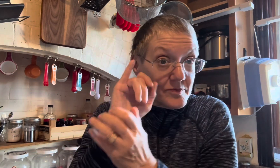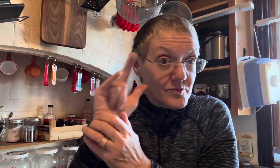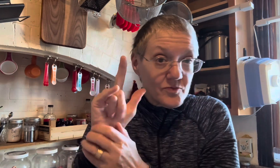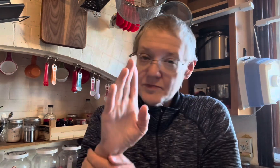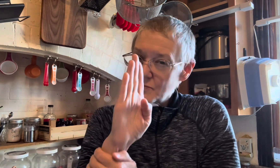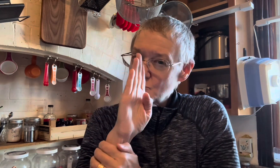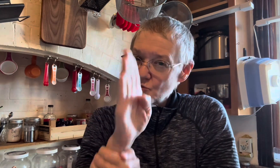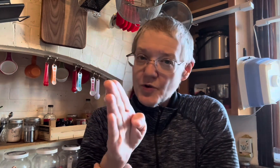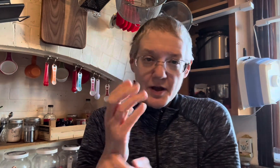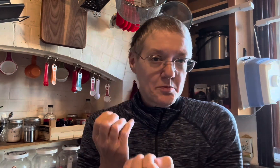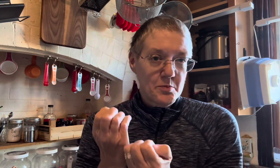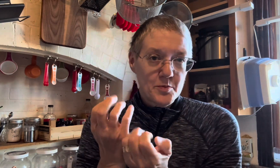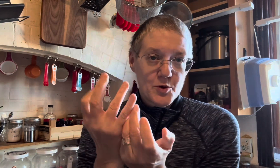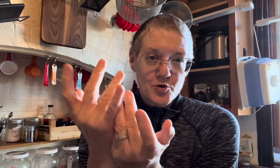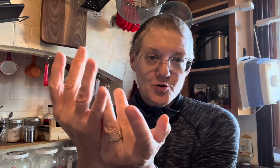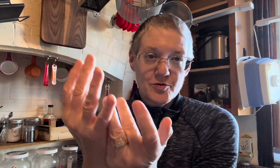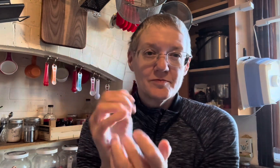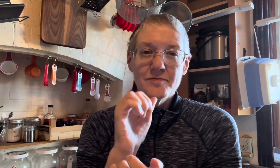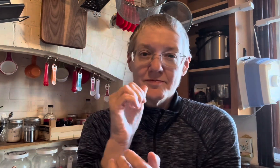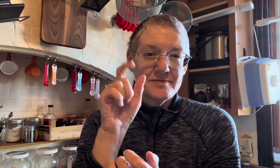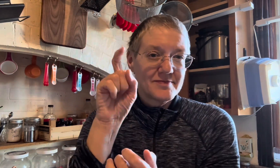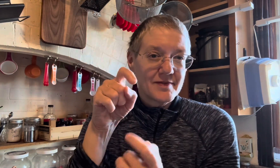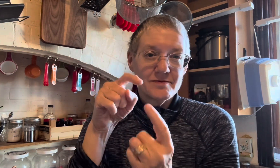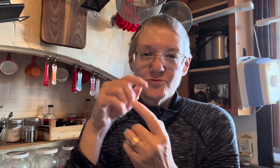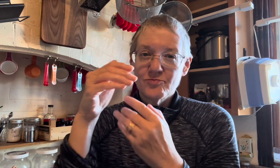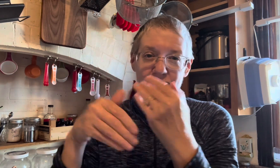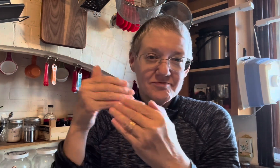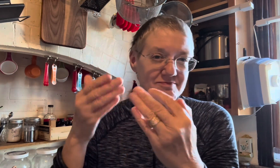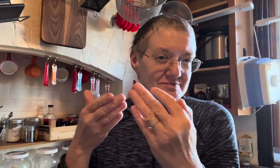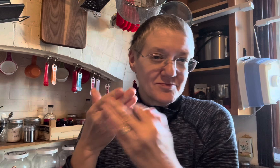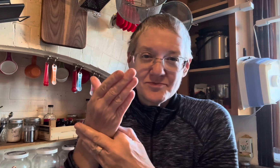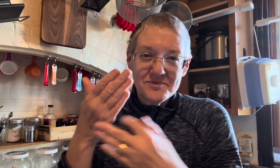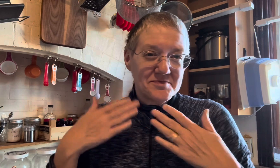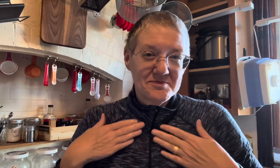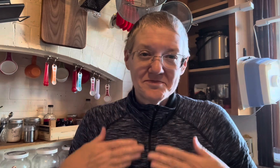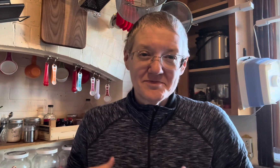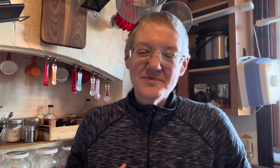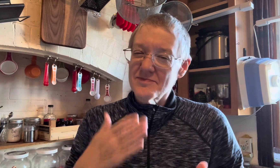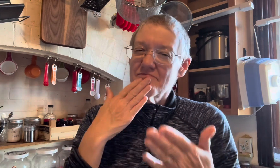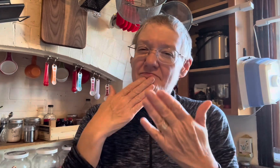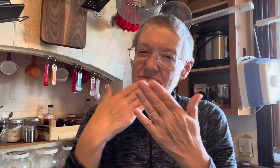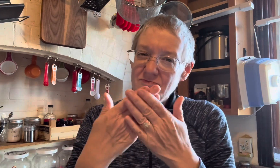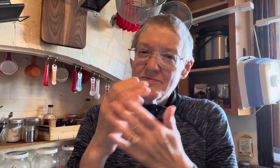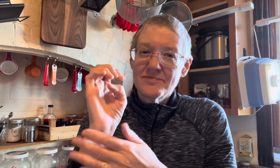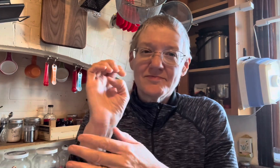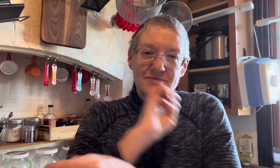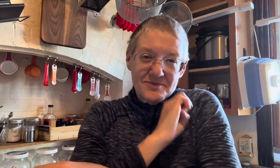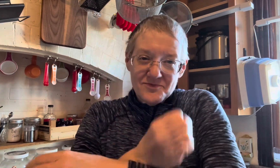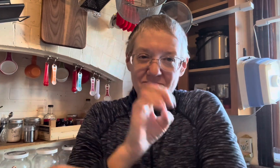of coconut oil, which is a fast-burning energy food on keto. It just